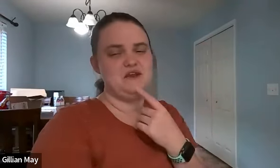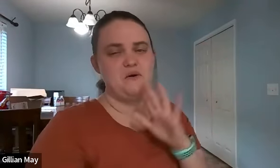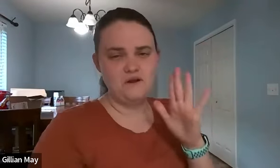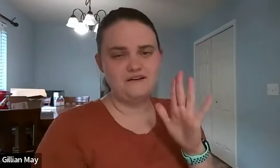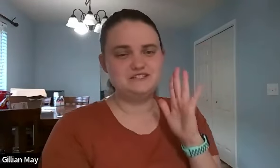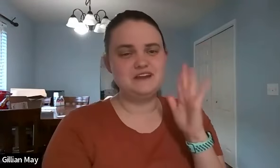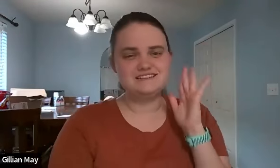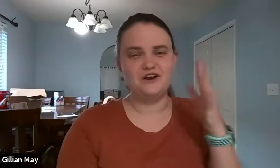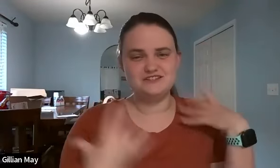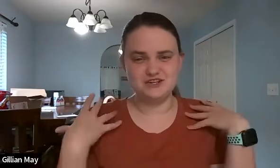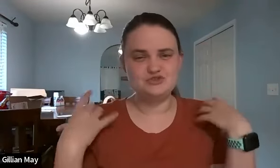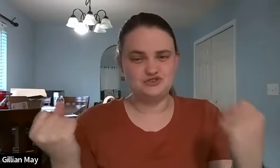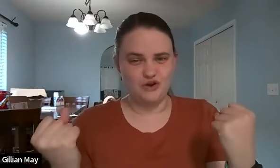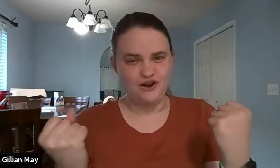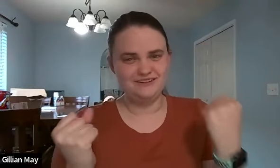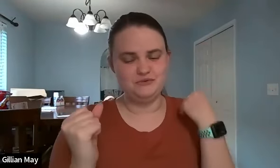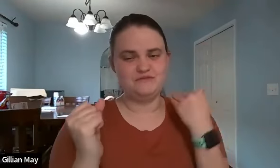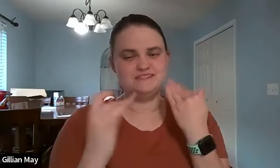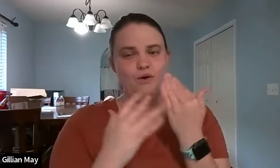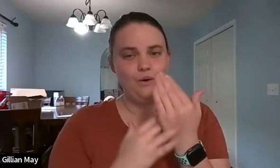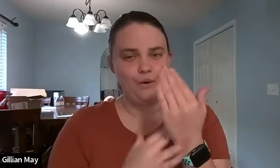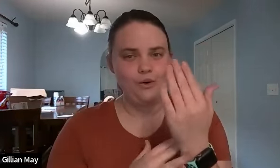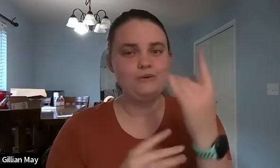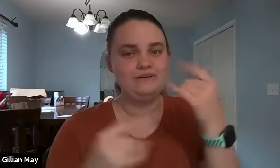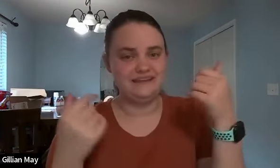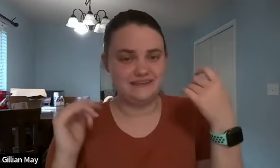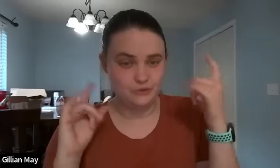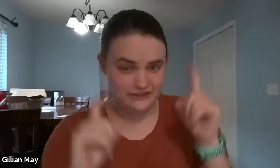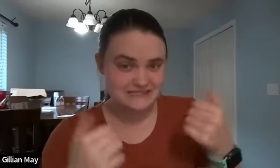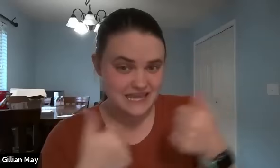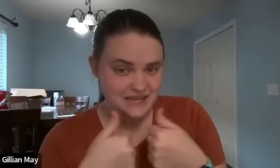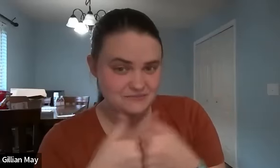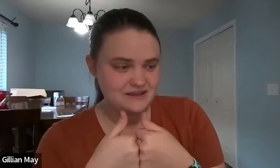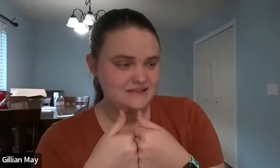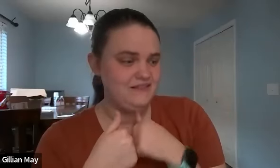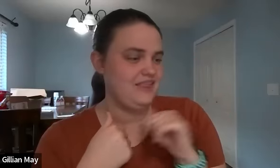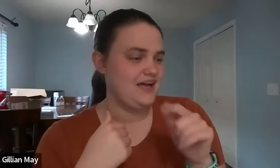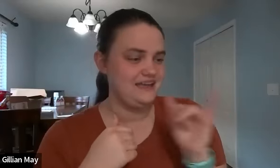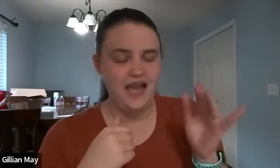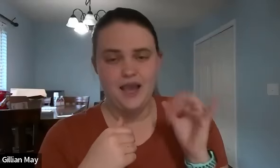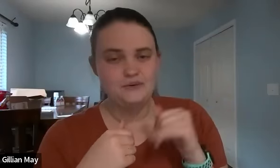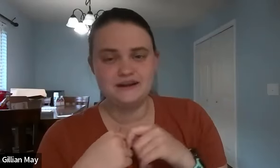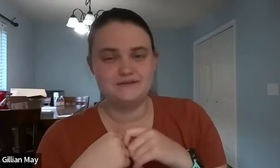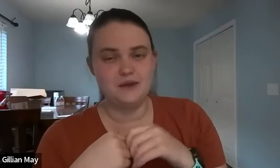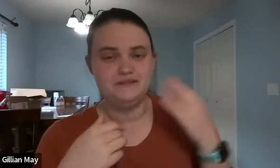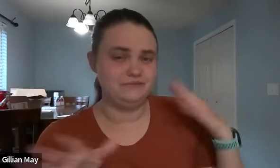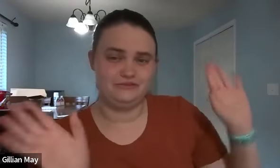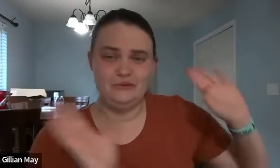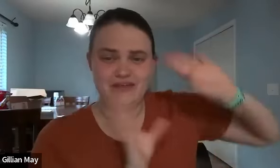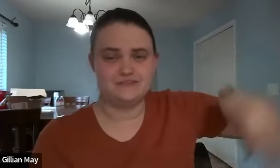No worries. You guys have gone so strong throughout this whole quiz game. Like, I'd be like, okay, that's fine.